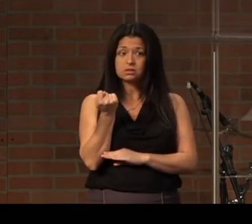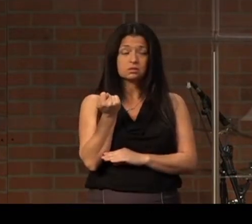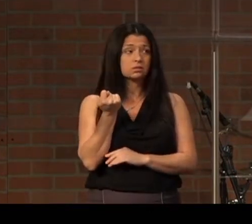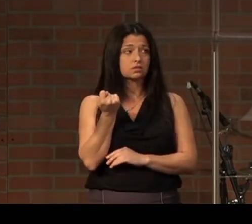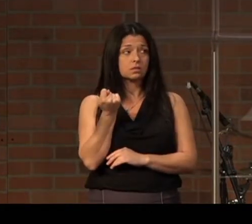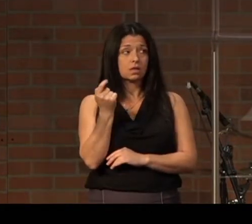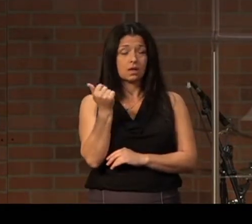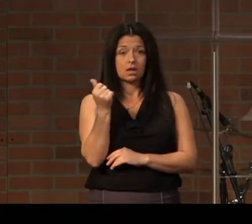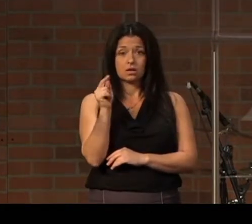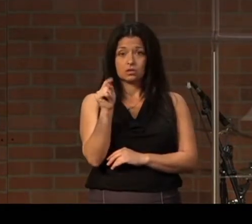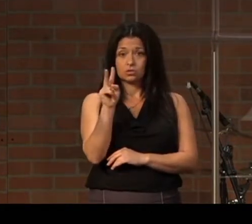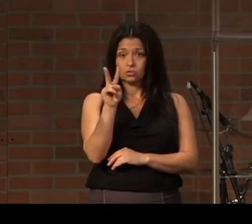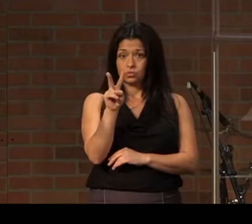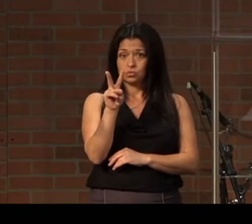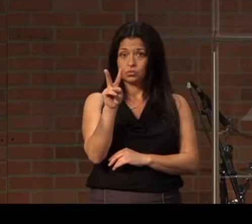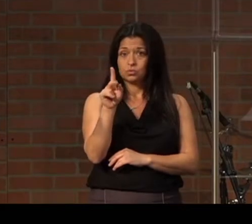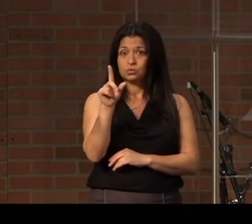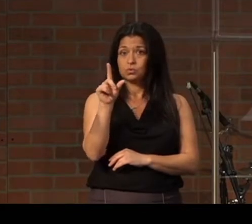On Tuesday at